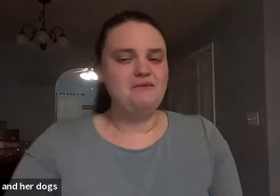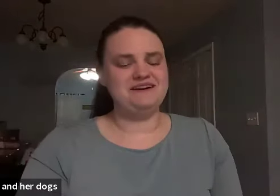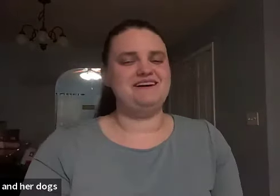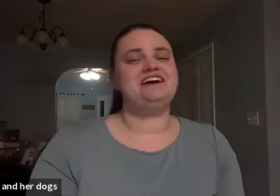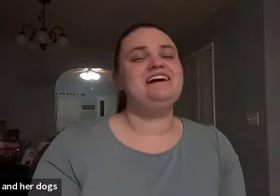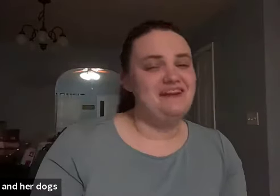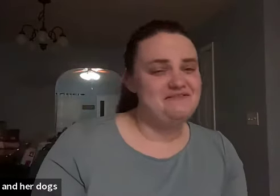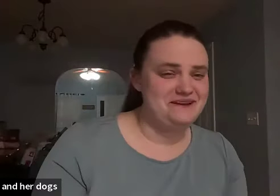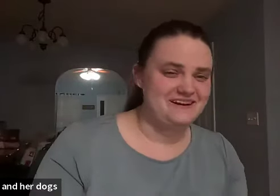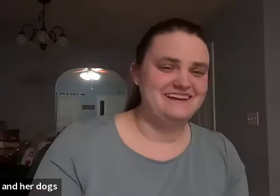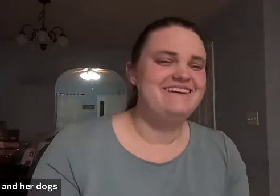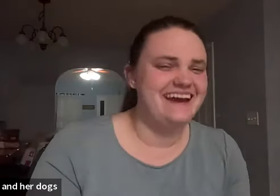Oh my gosh, I love penguin. Okay.